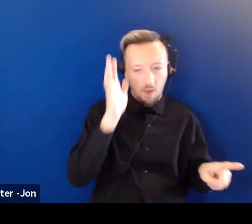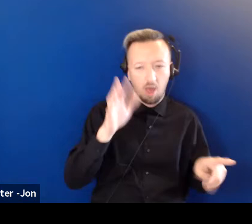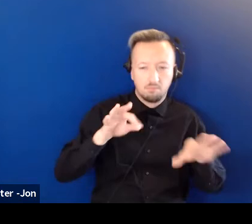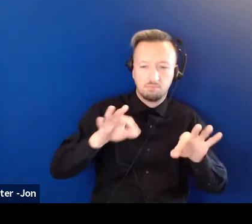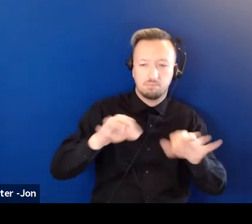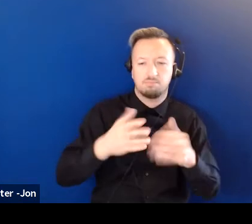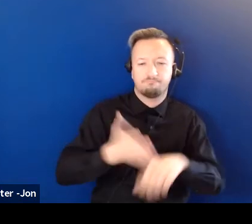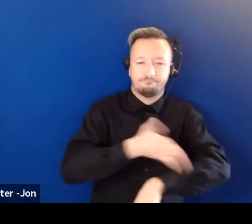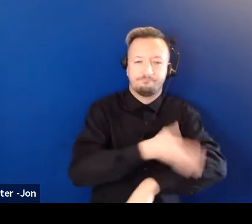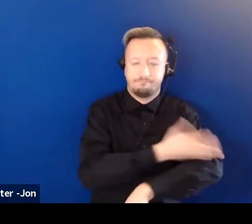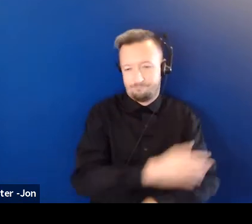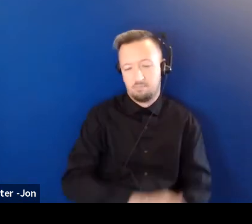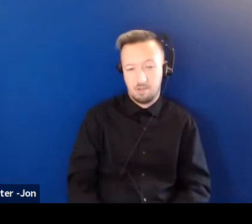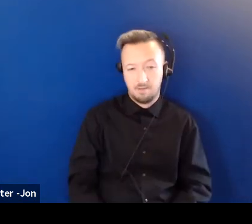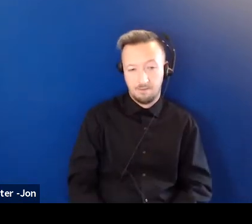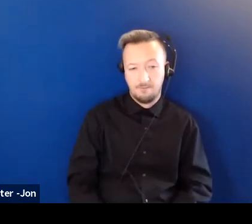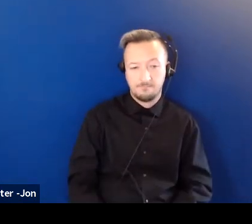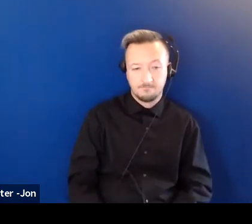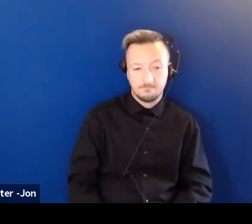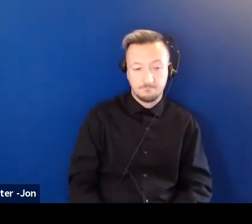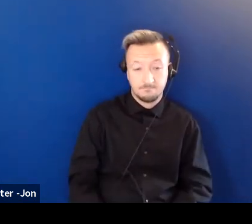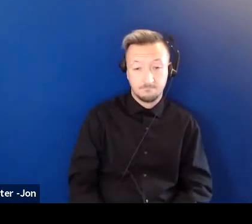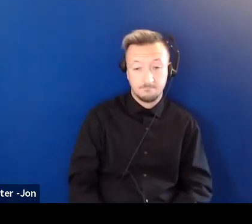All right, next slide.